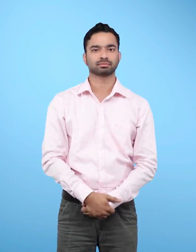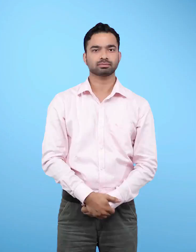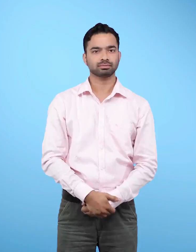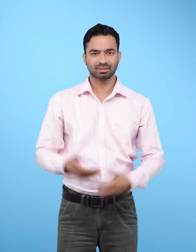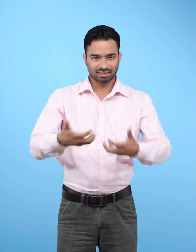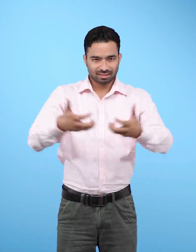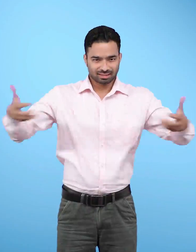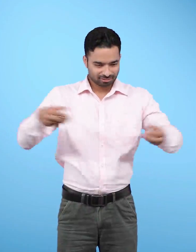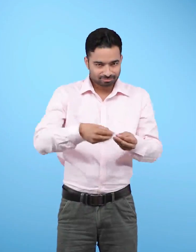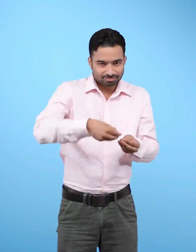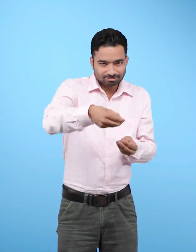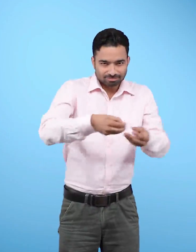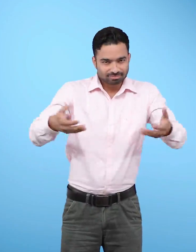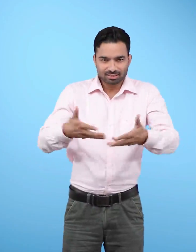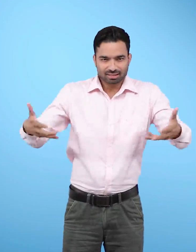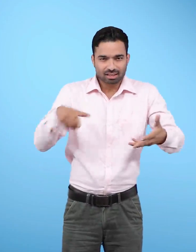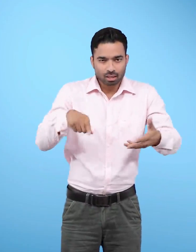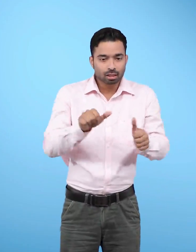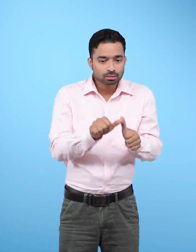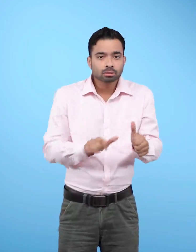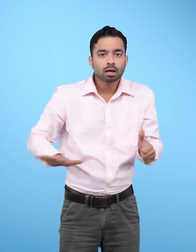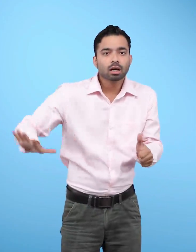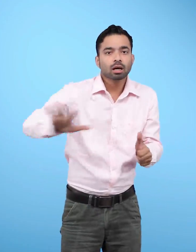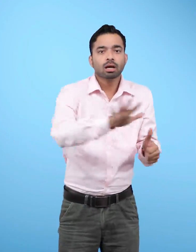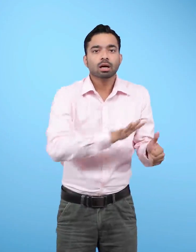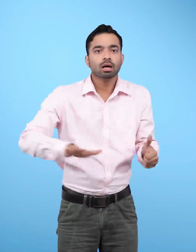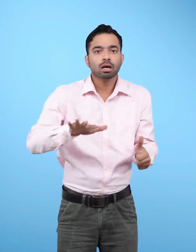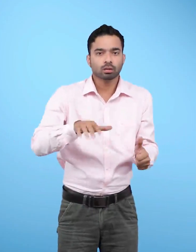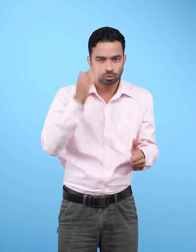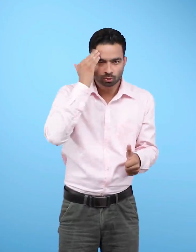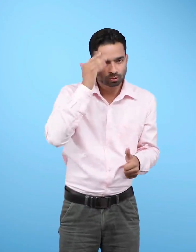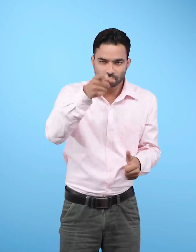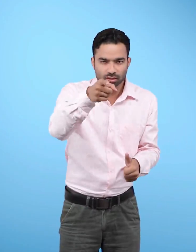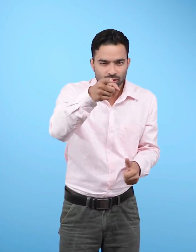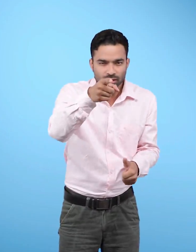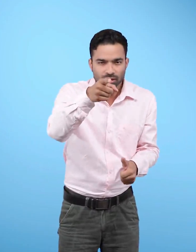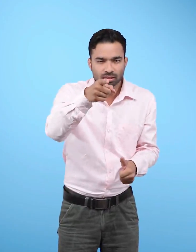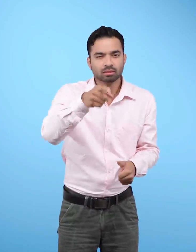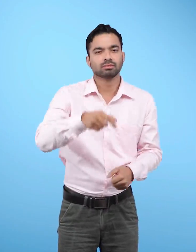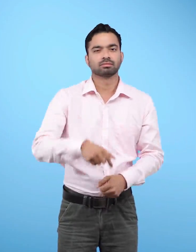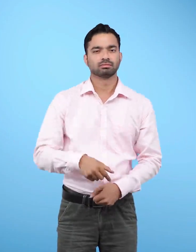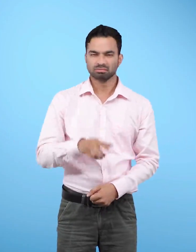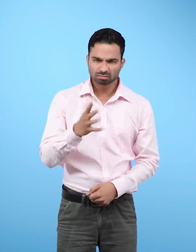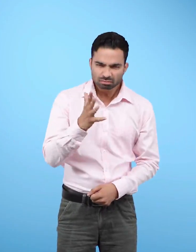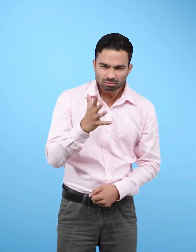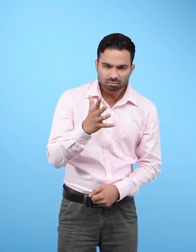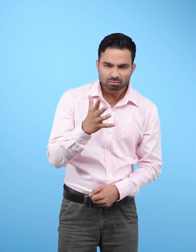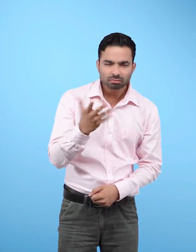A picture shows how the postcard now looks after all the cutting is done. You know the area of